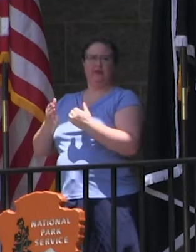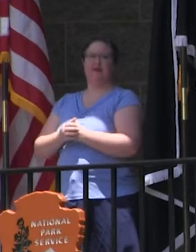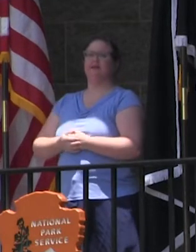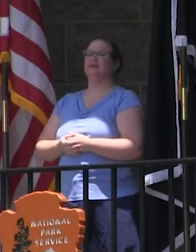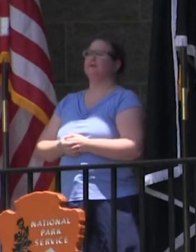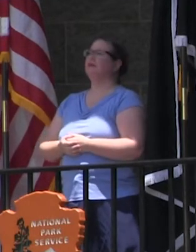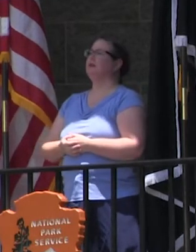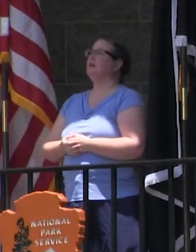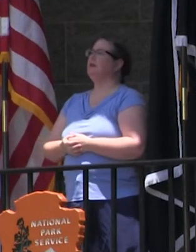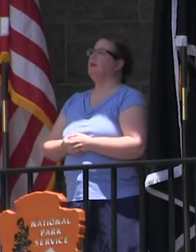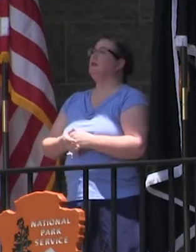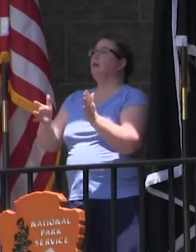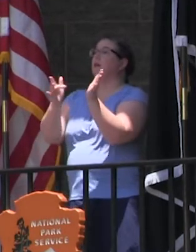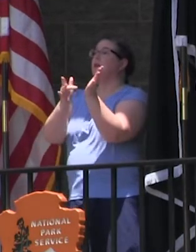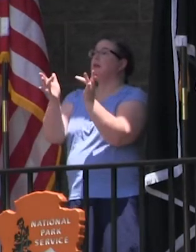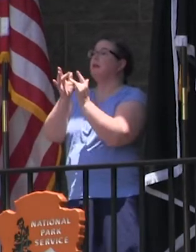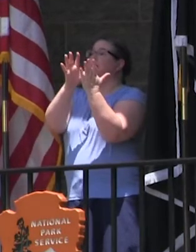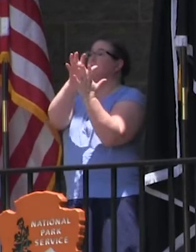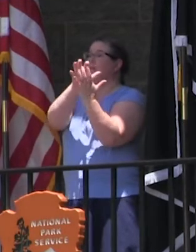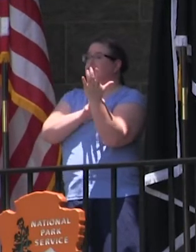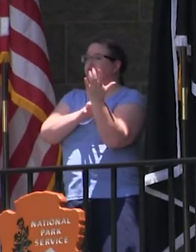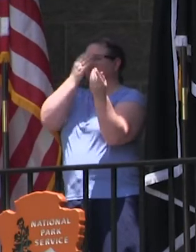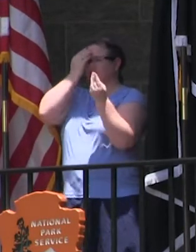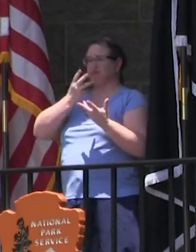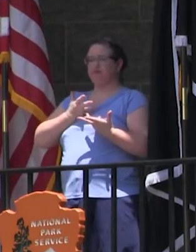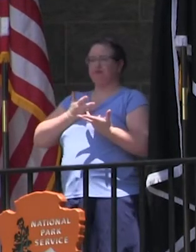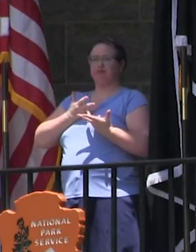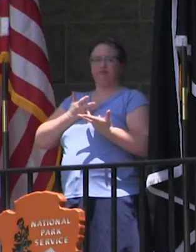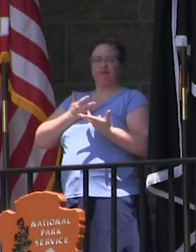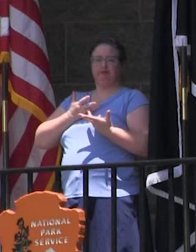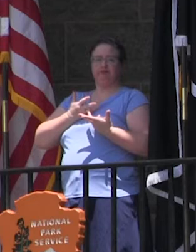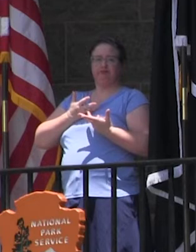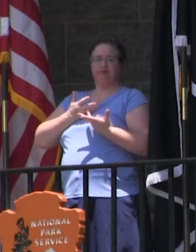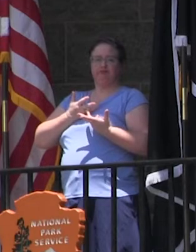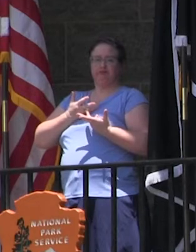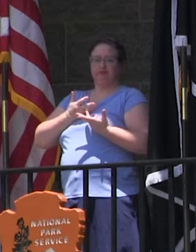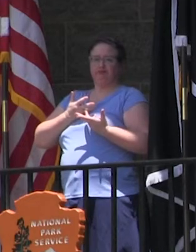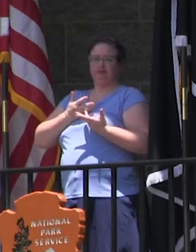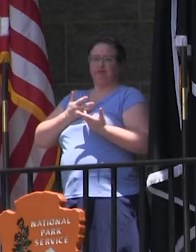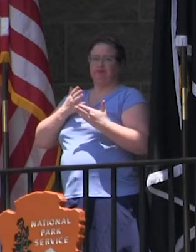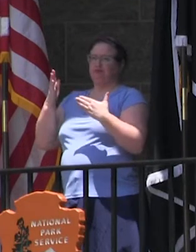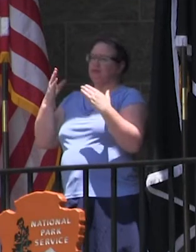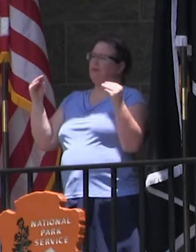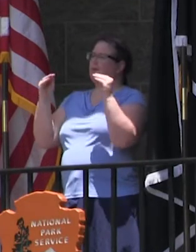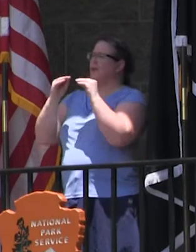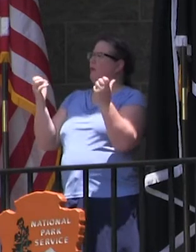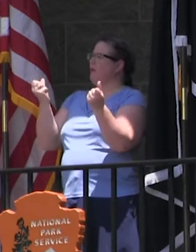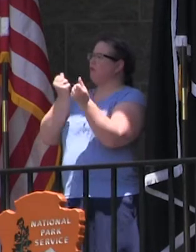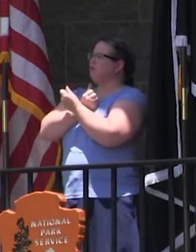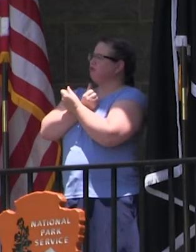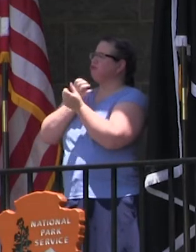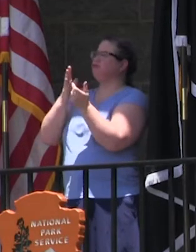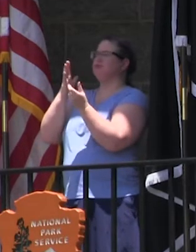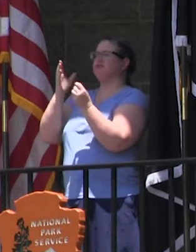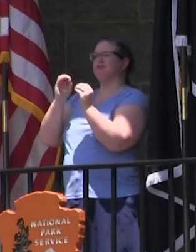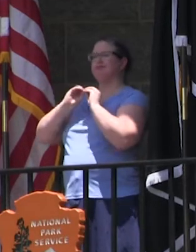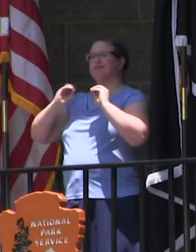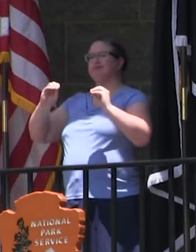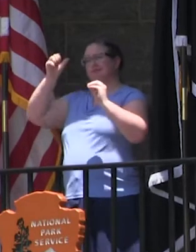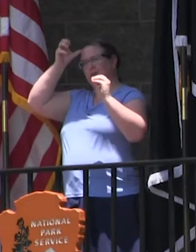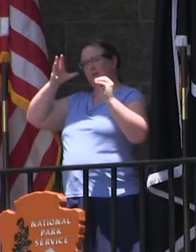The scriptures tell us, "Greater love hath no man, but that he lay down his